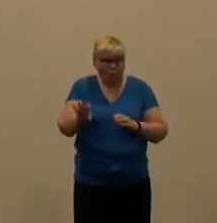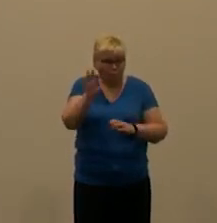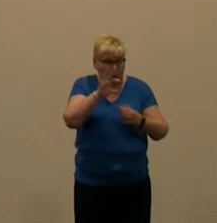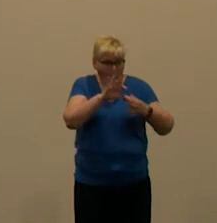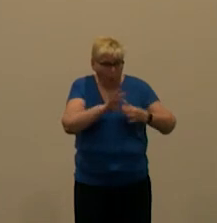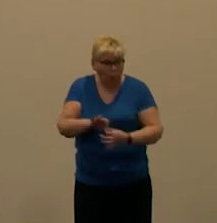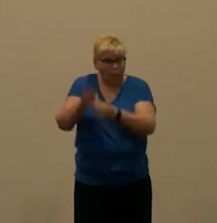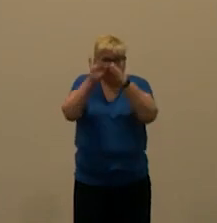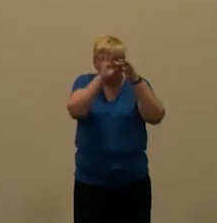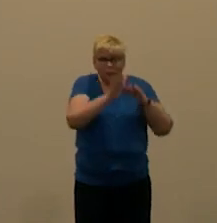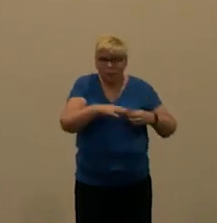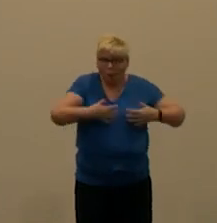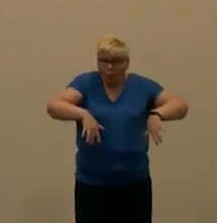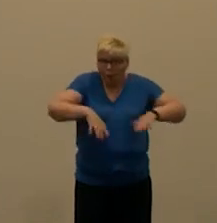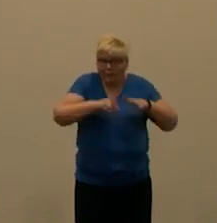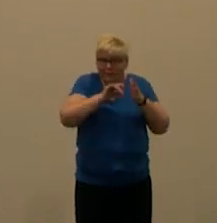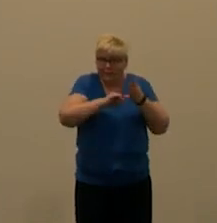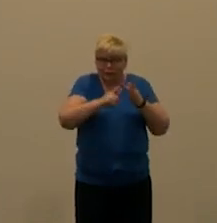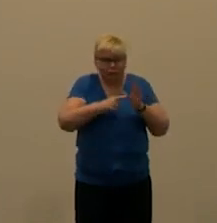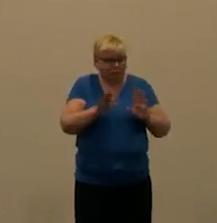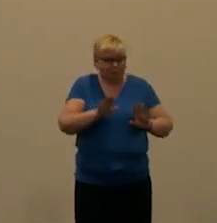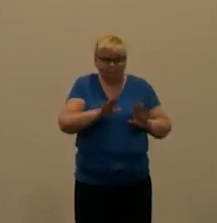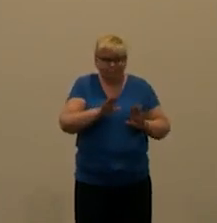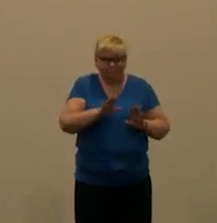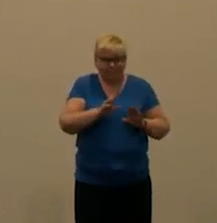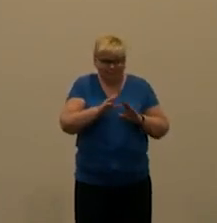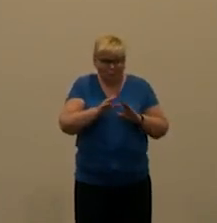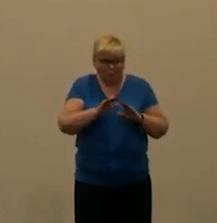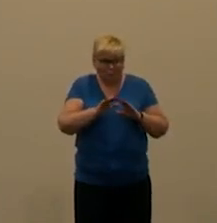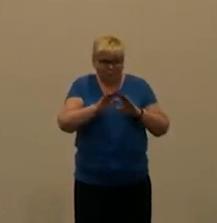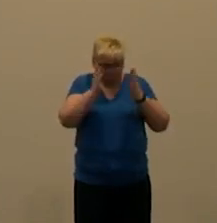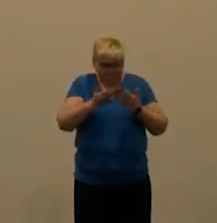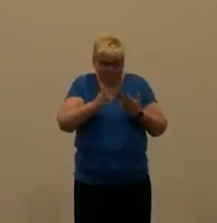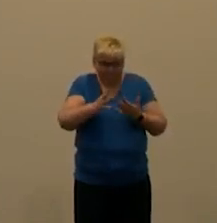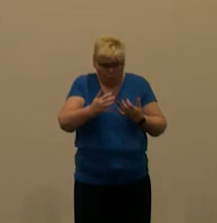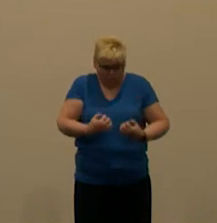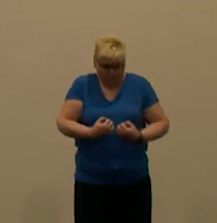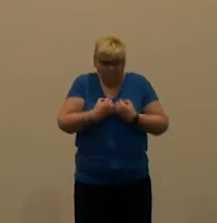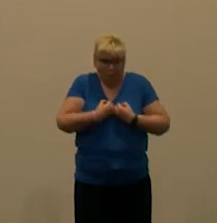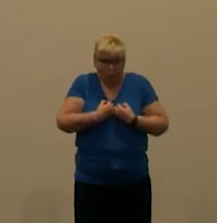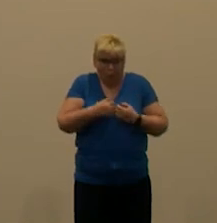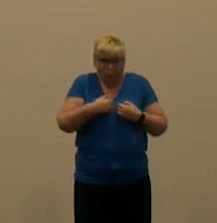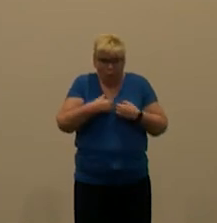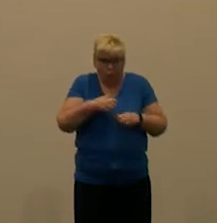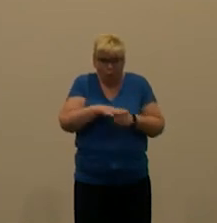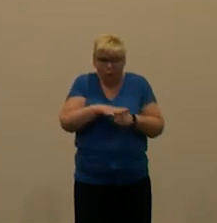not only for Asia, it's also for your branch, for your on-premise branches